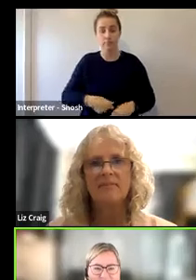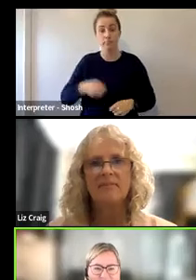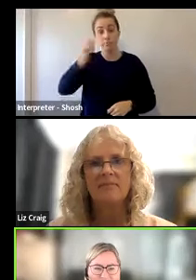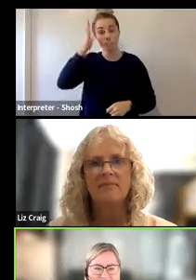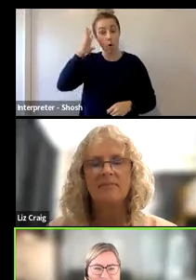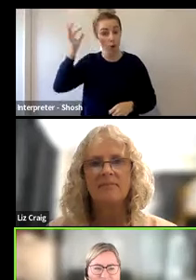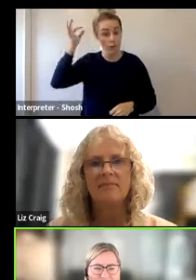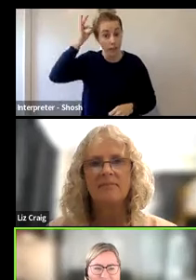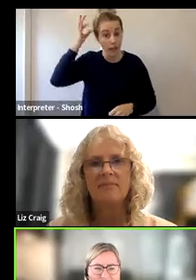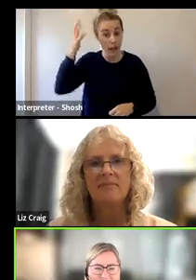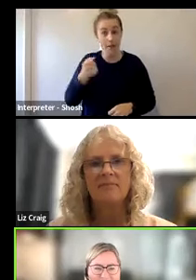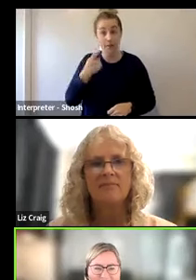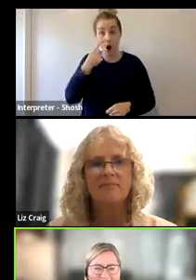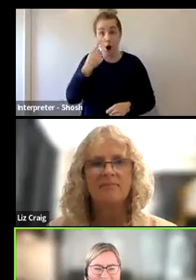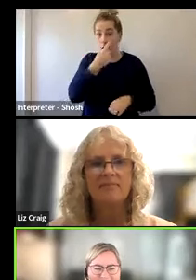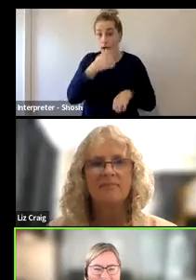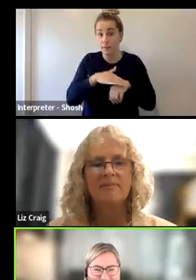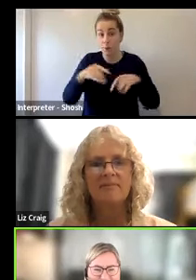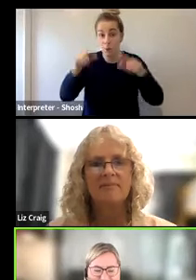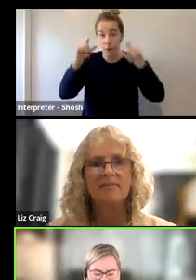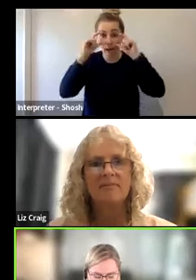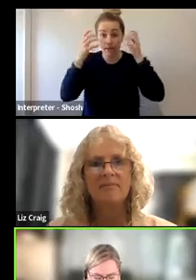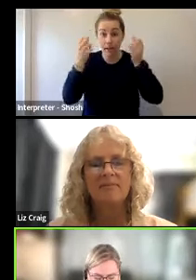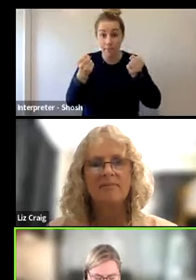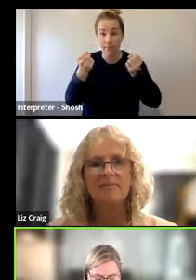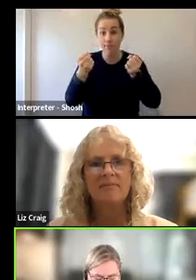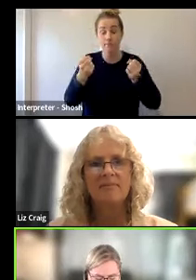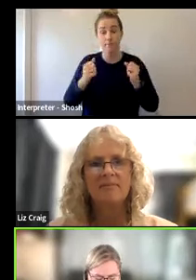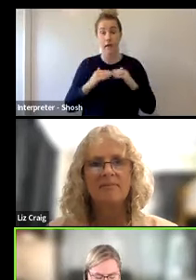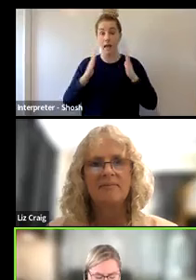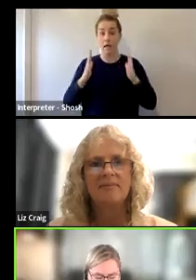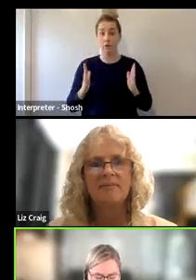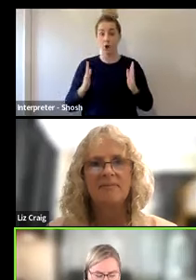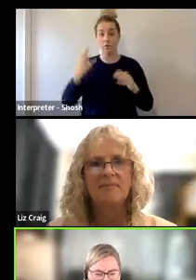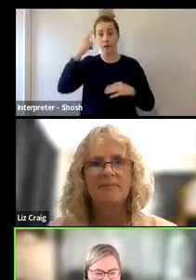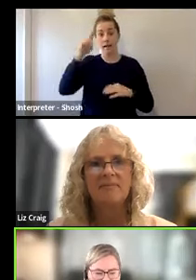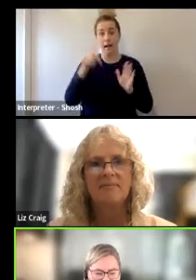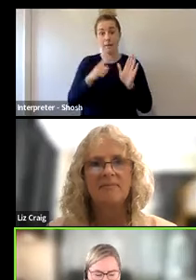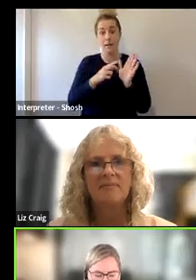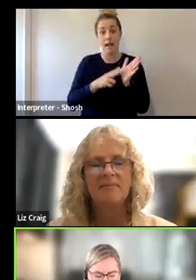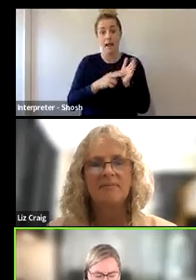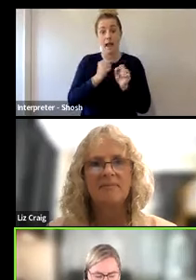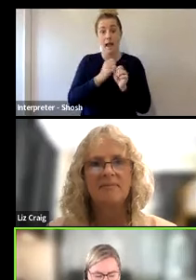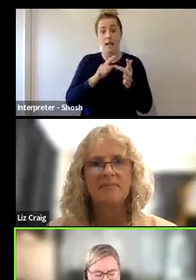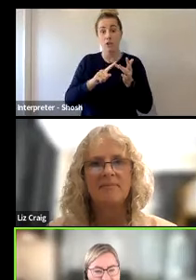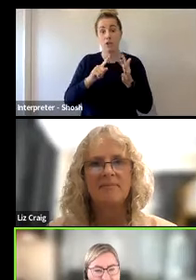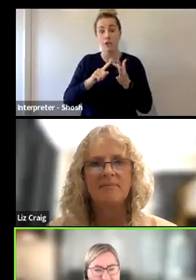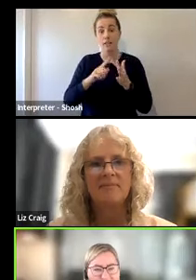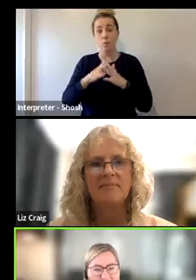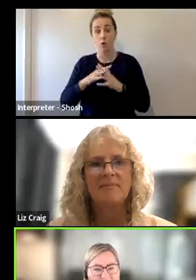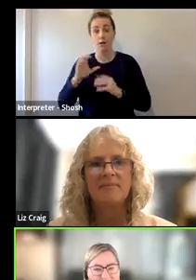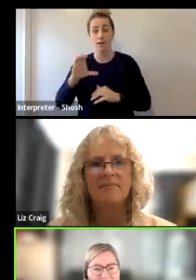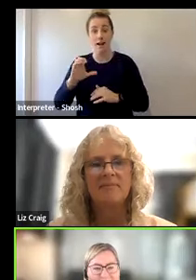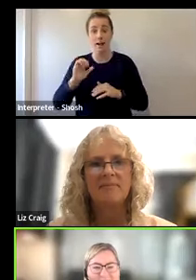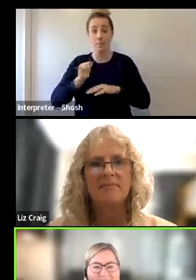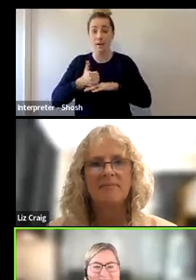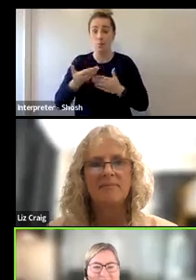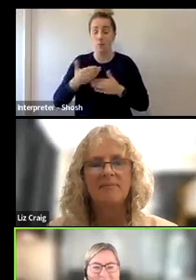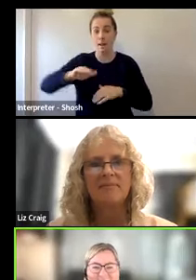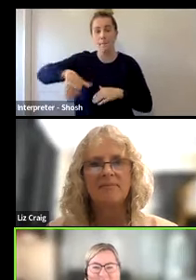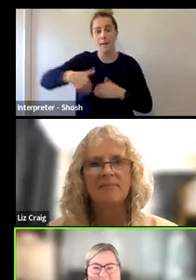blonde, blue-eyed, wear glasses, and I'm at home. My name is Angie Warren-Clark, and I'm based in the Bay of